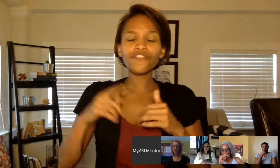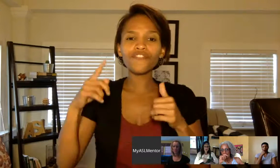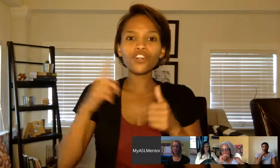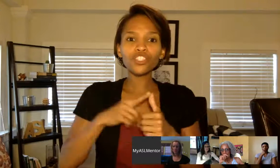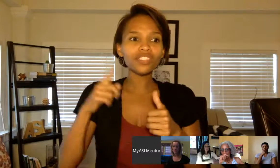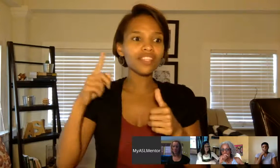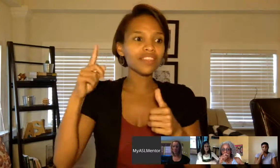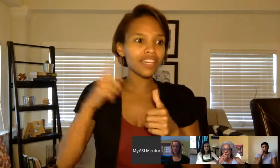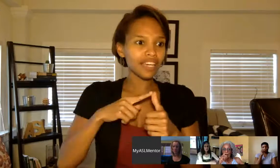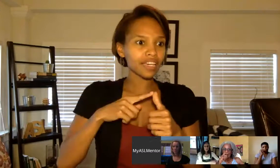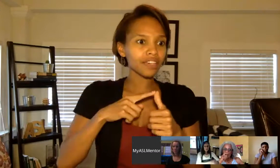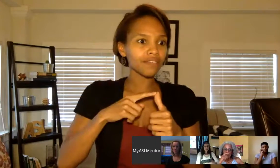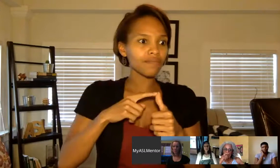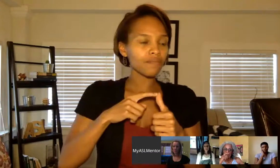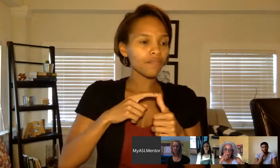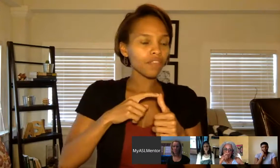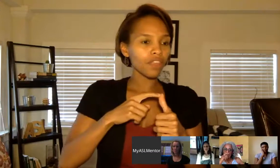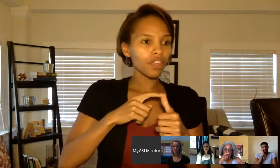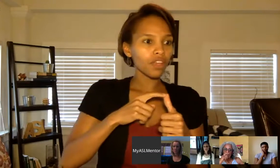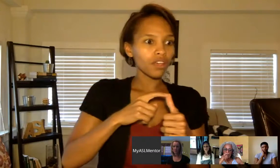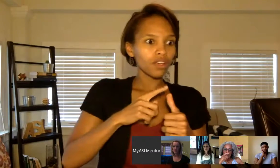what's the first thing?